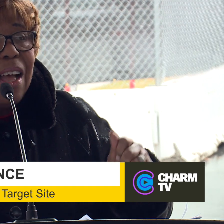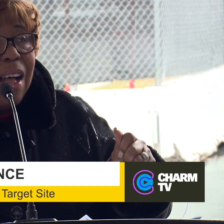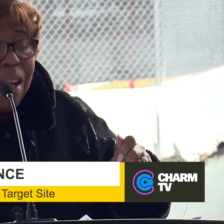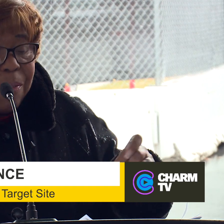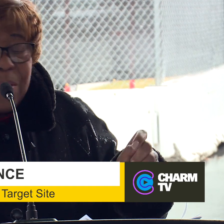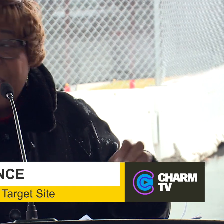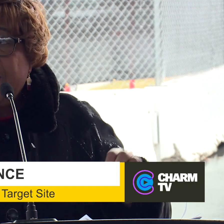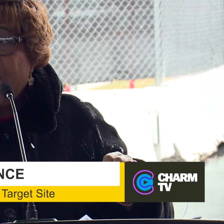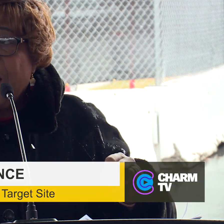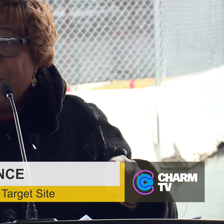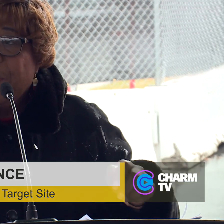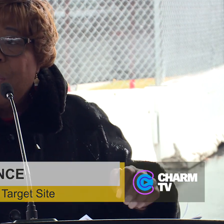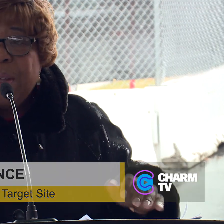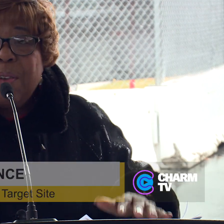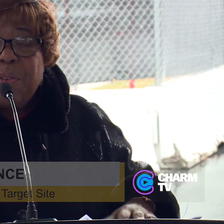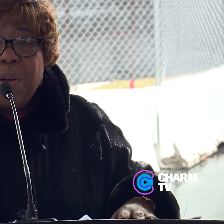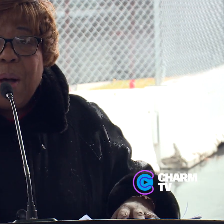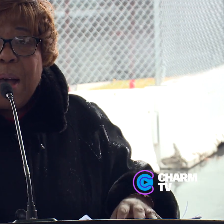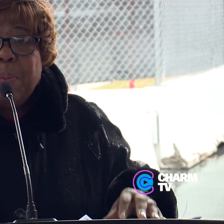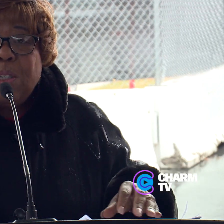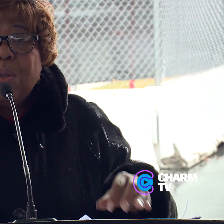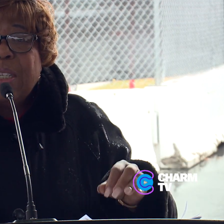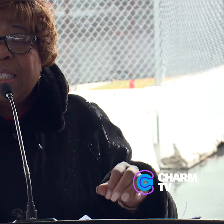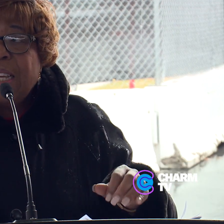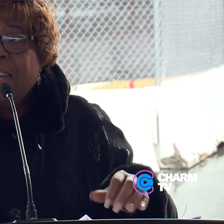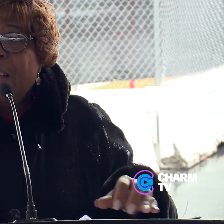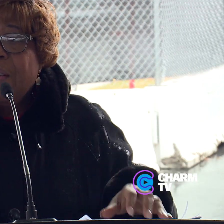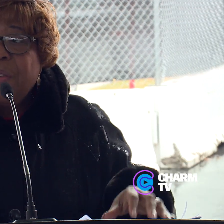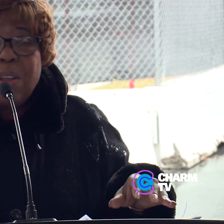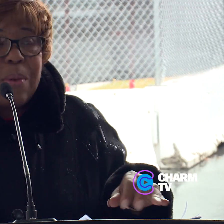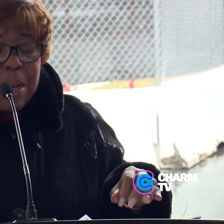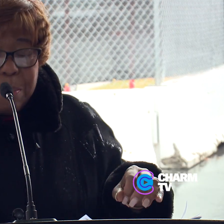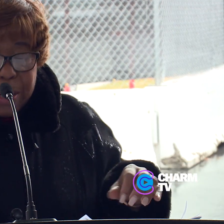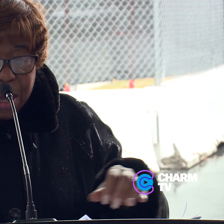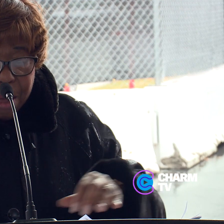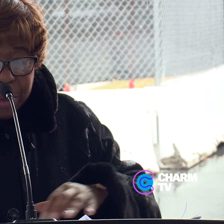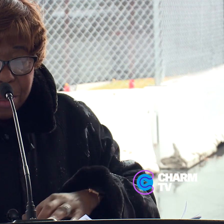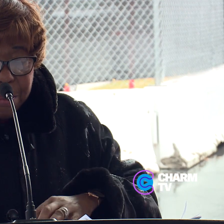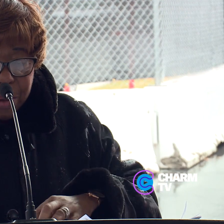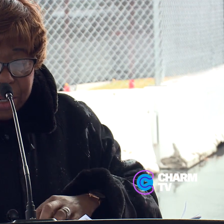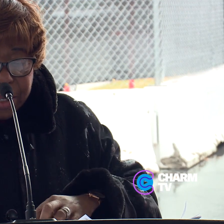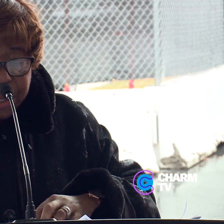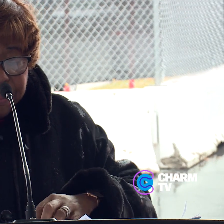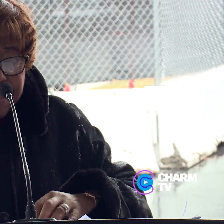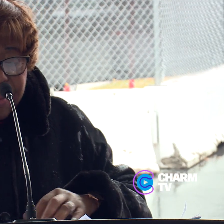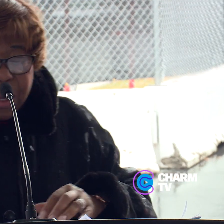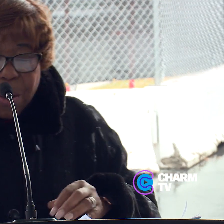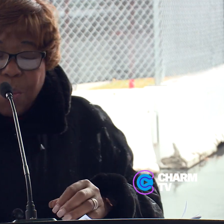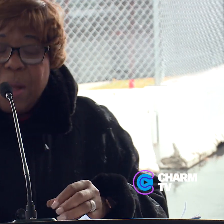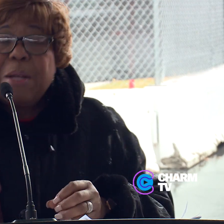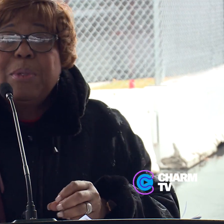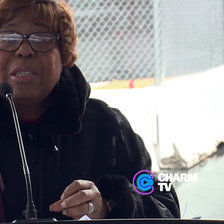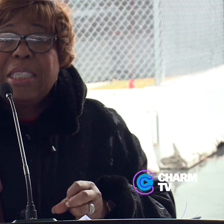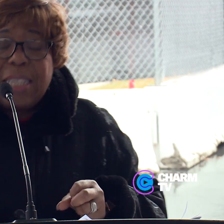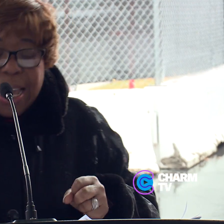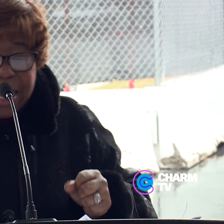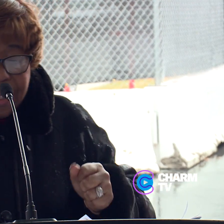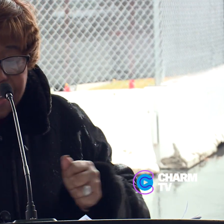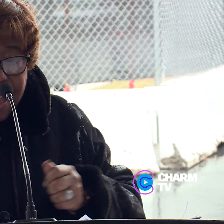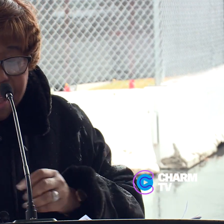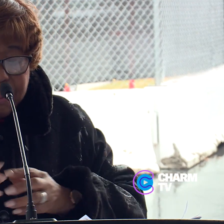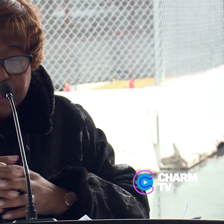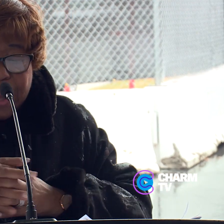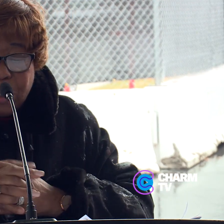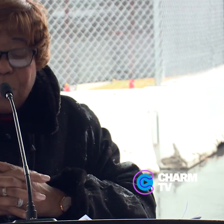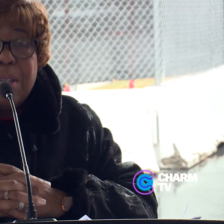celebration of this wonderful opportunity for the Greater Mondawmin community. Welcome to